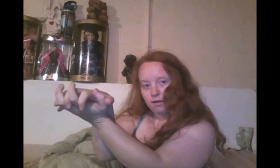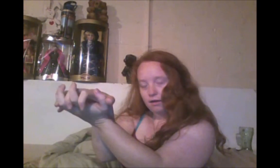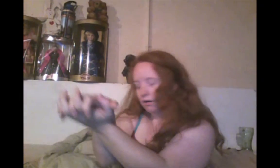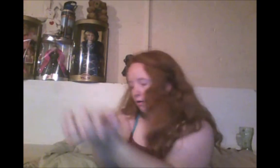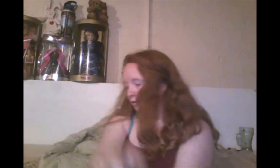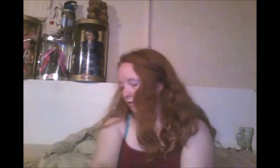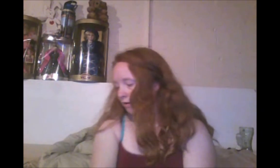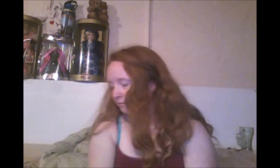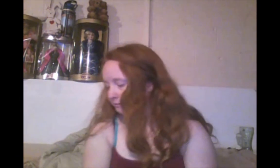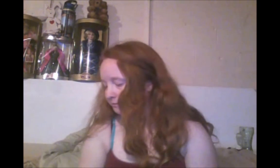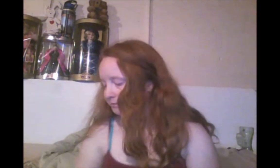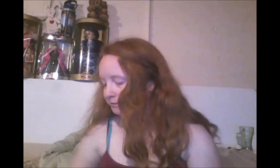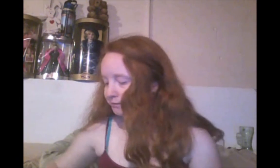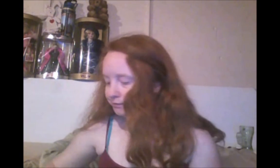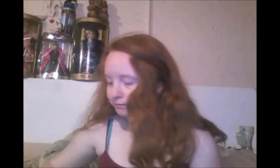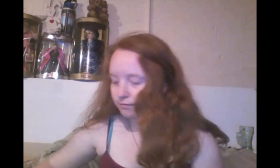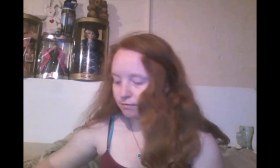Alligator. Okay?